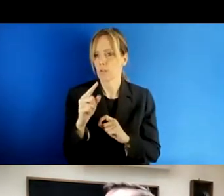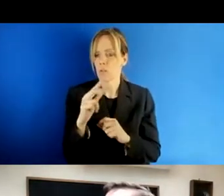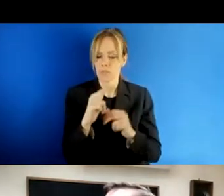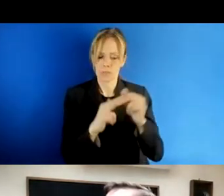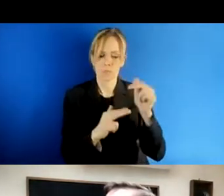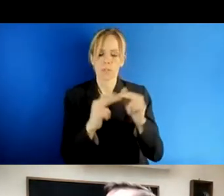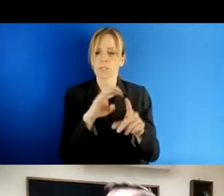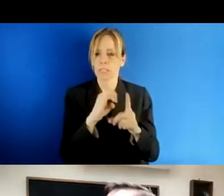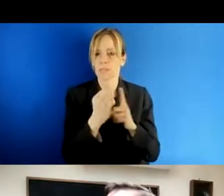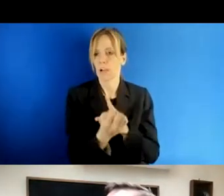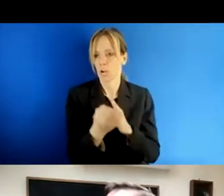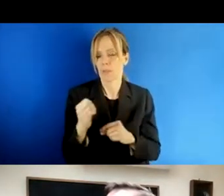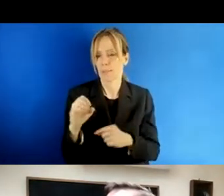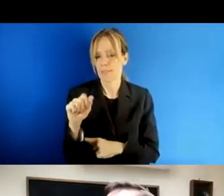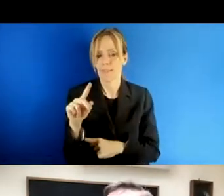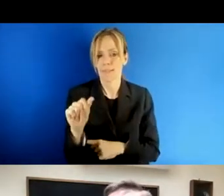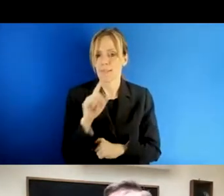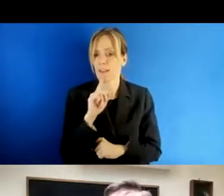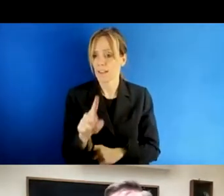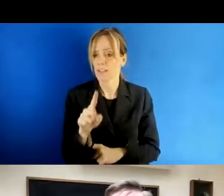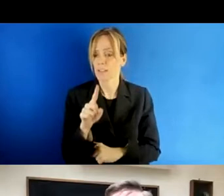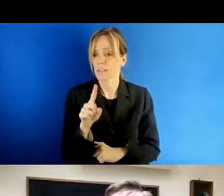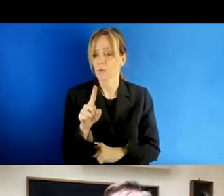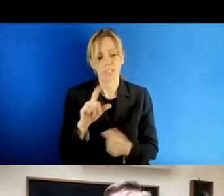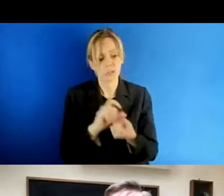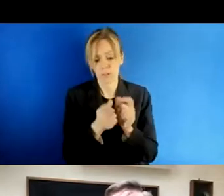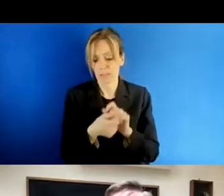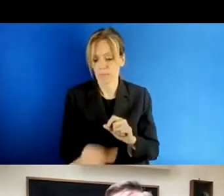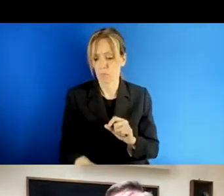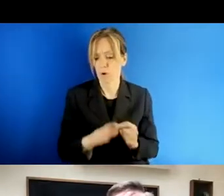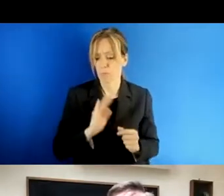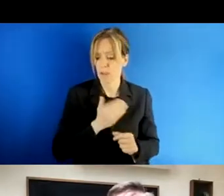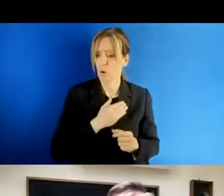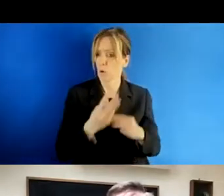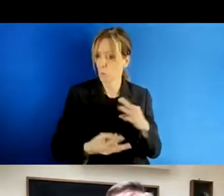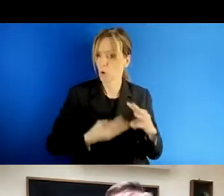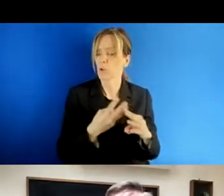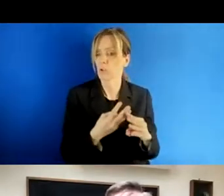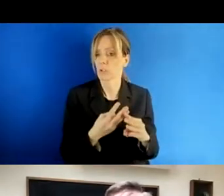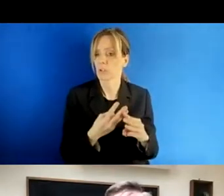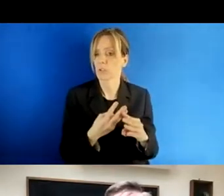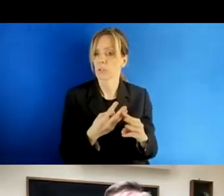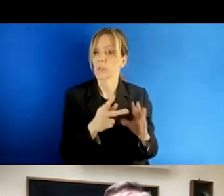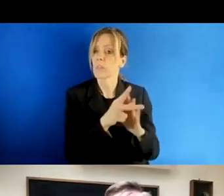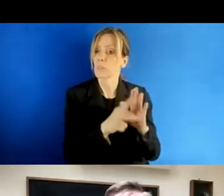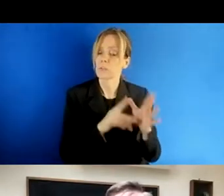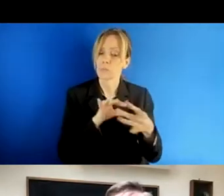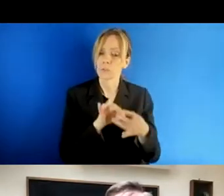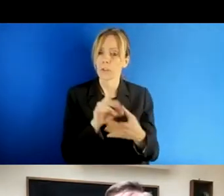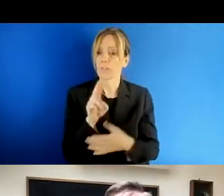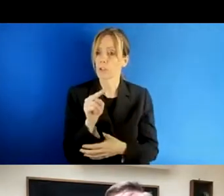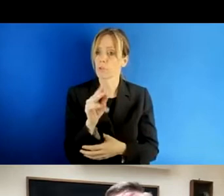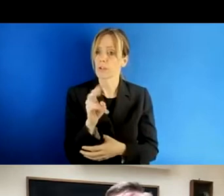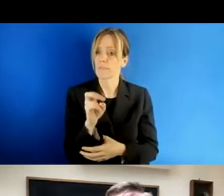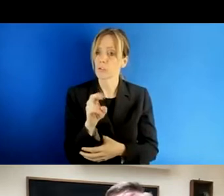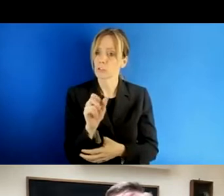really transformed our world. And the principles of universal design that came out of